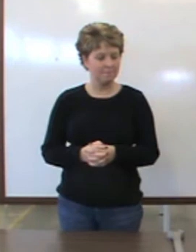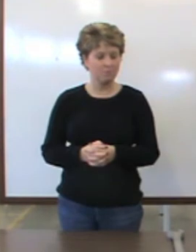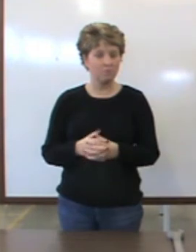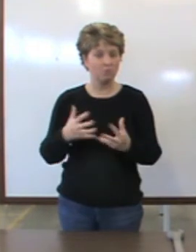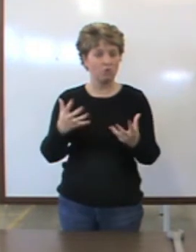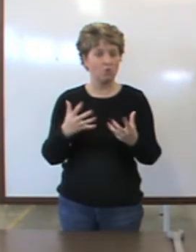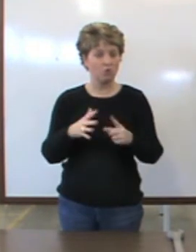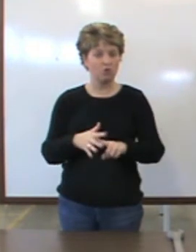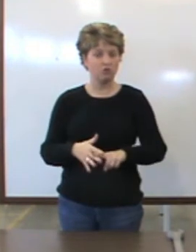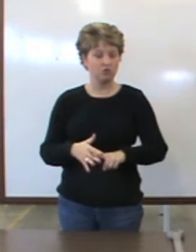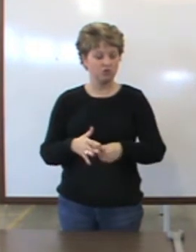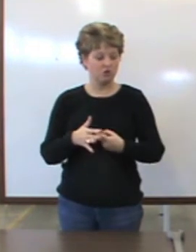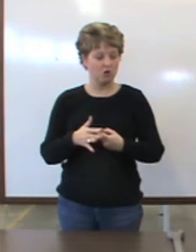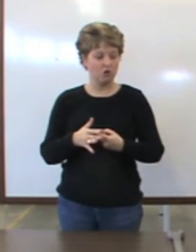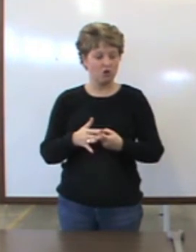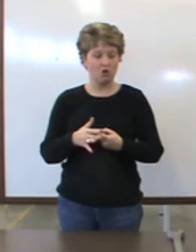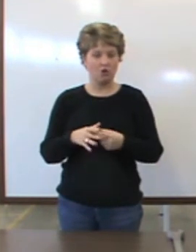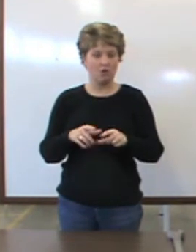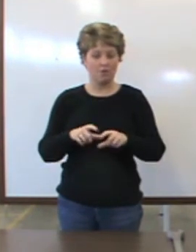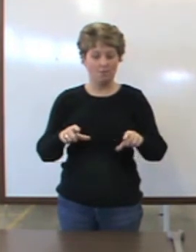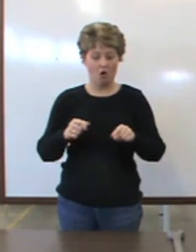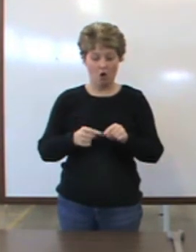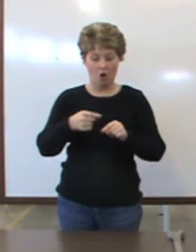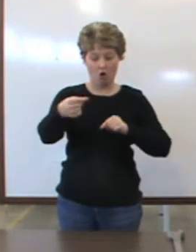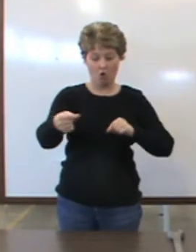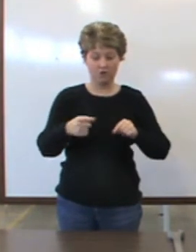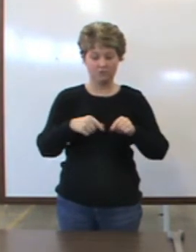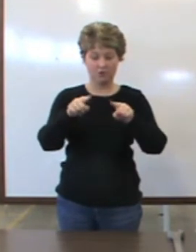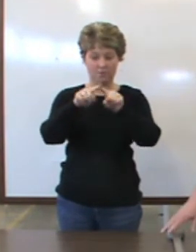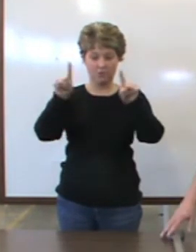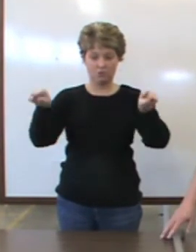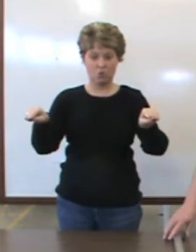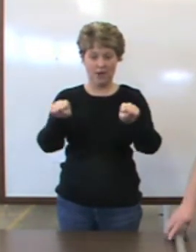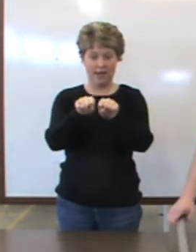You want to start on the bar directly across from the square frame.